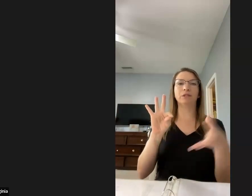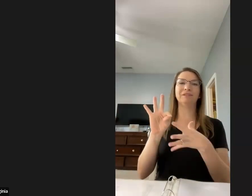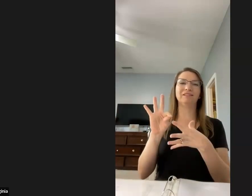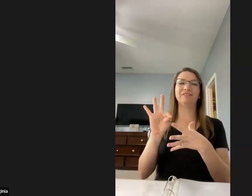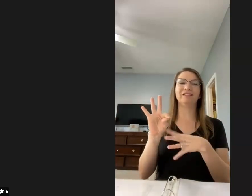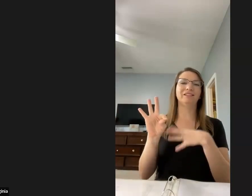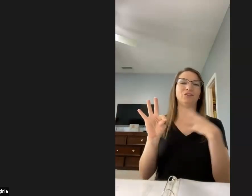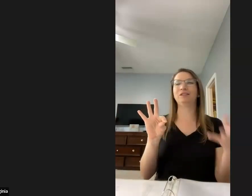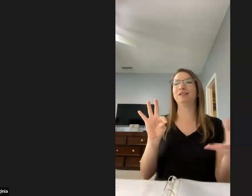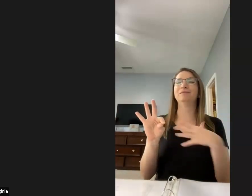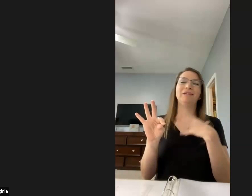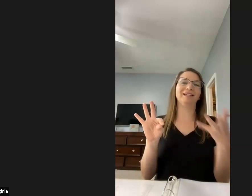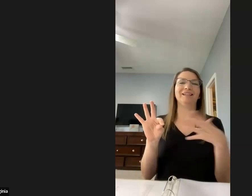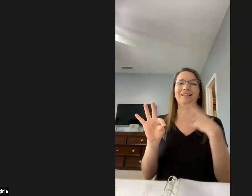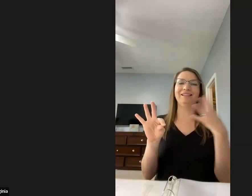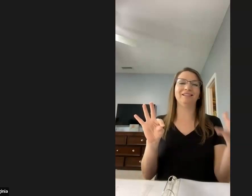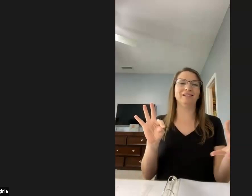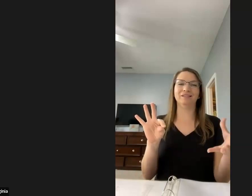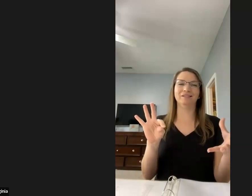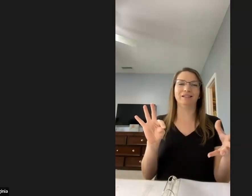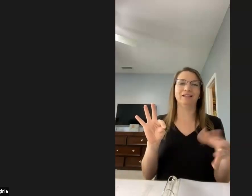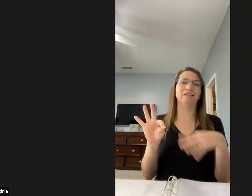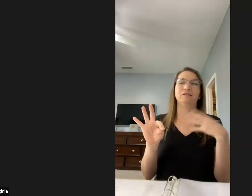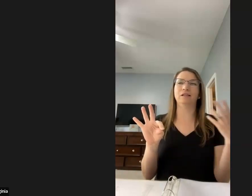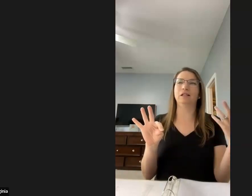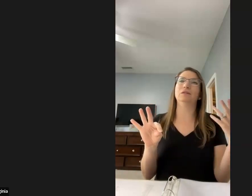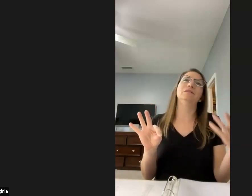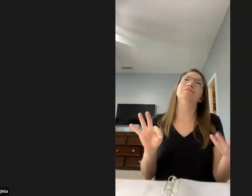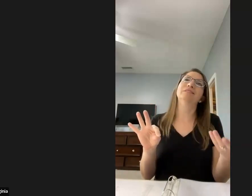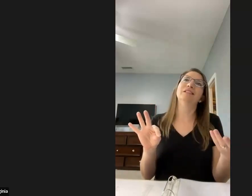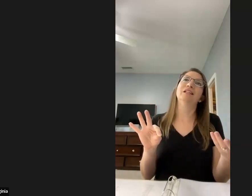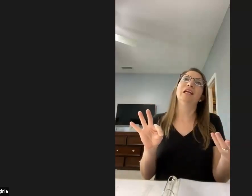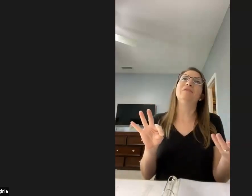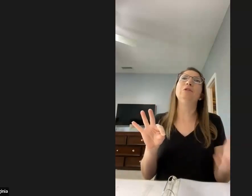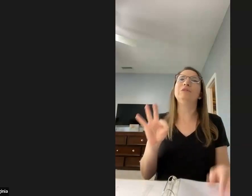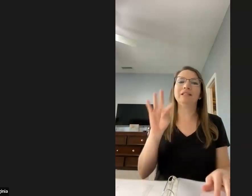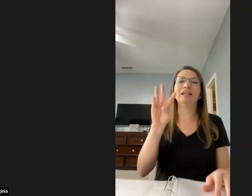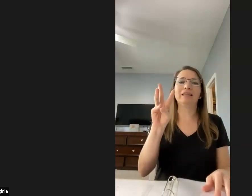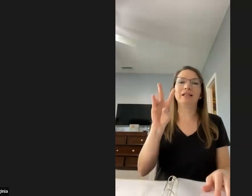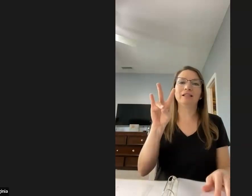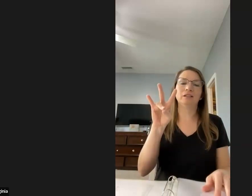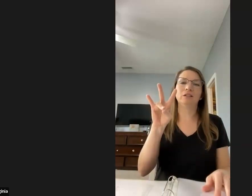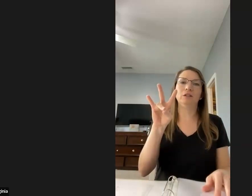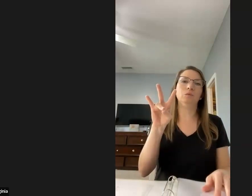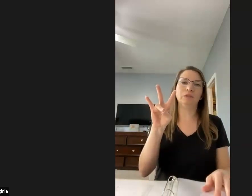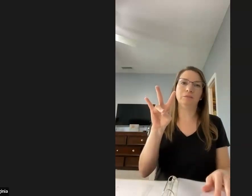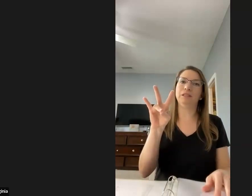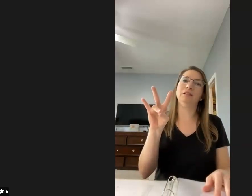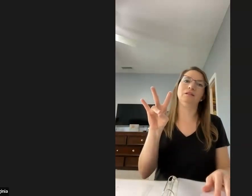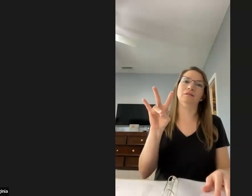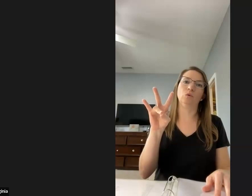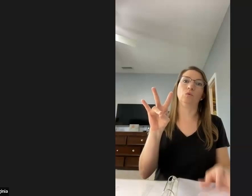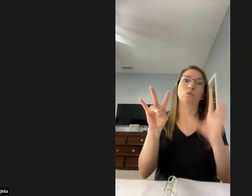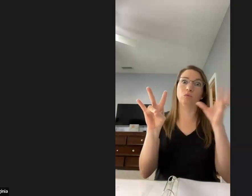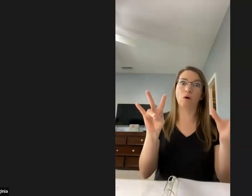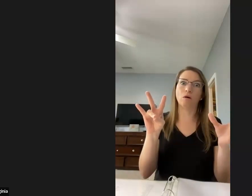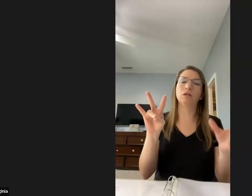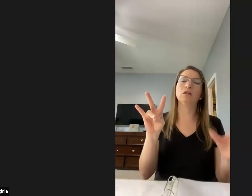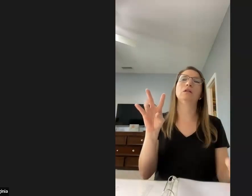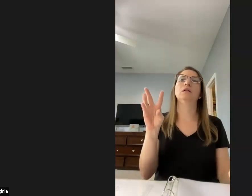purpose of this is just to make it easier. If you did it like this, you wouldn't be wrong.